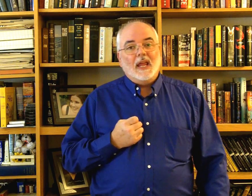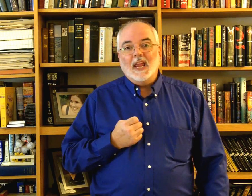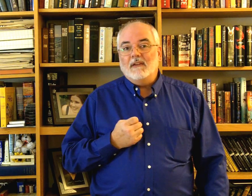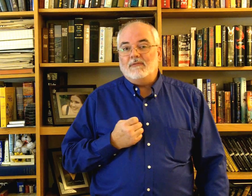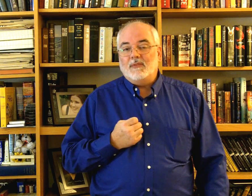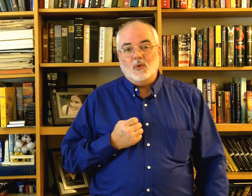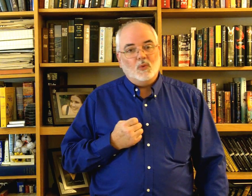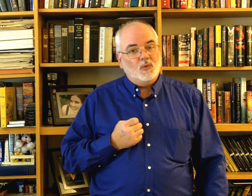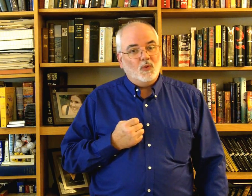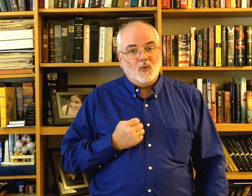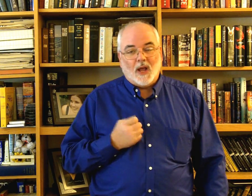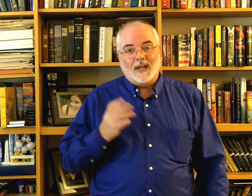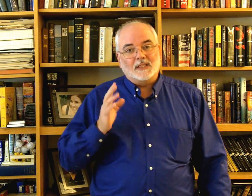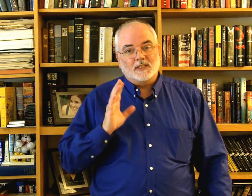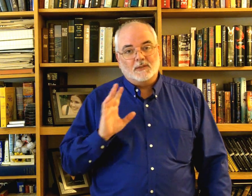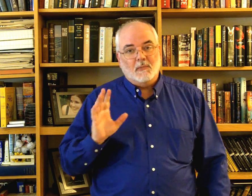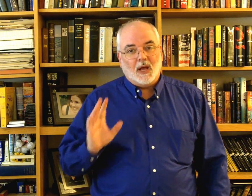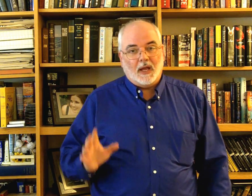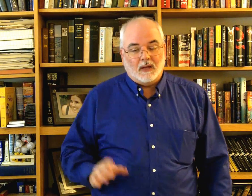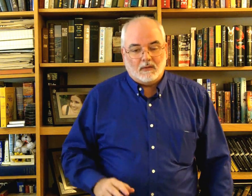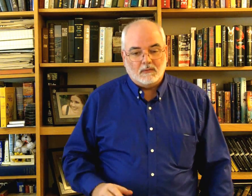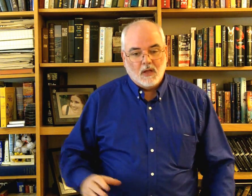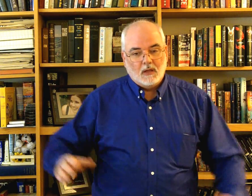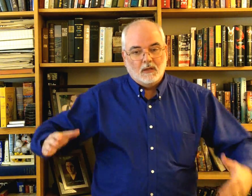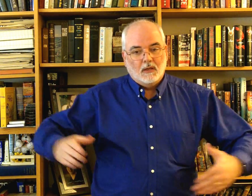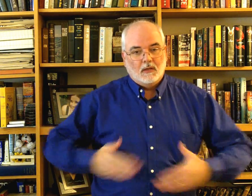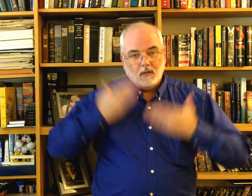If you do not smile,